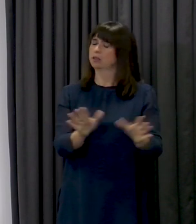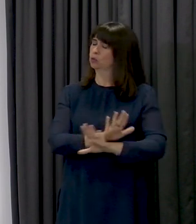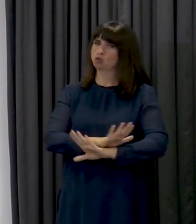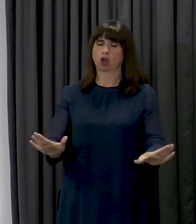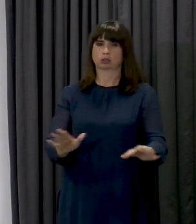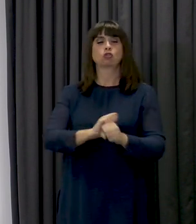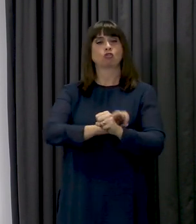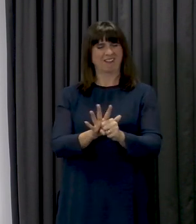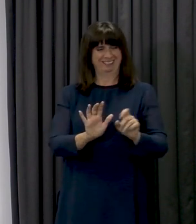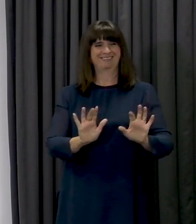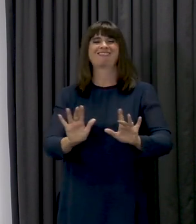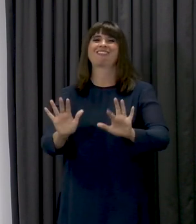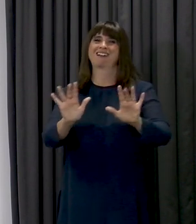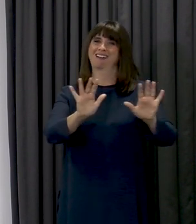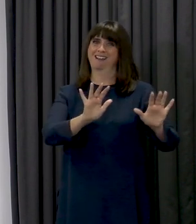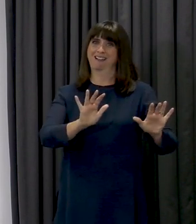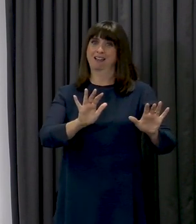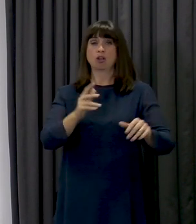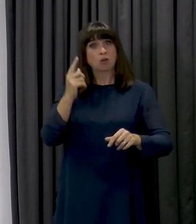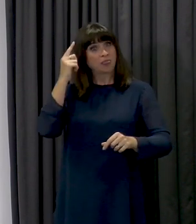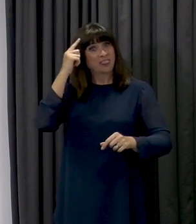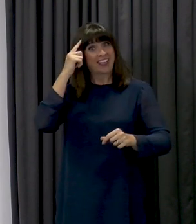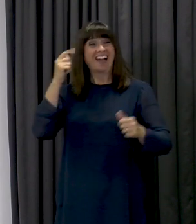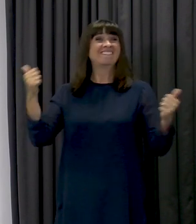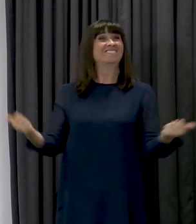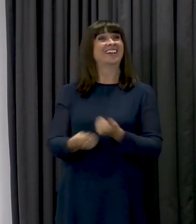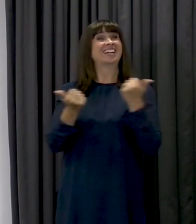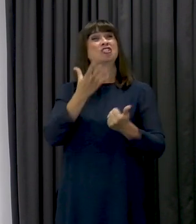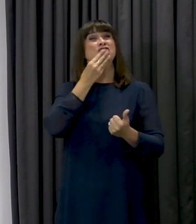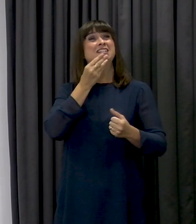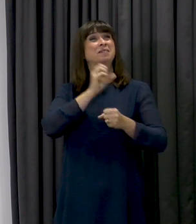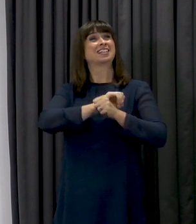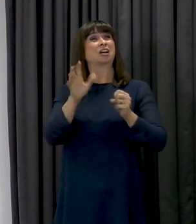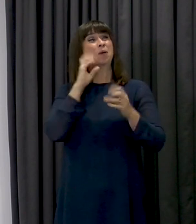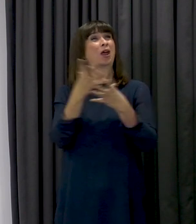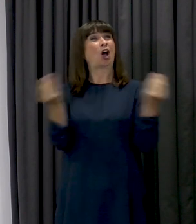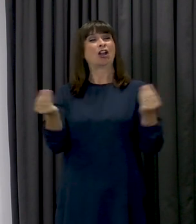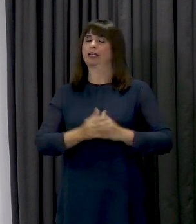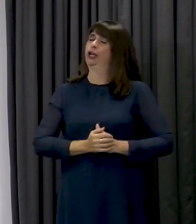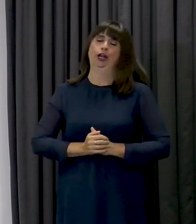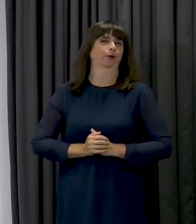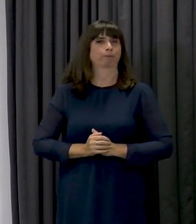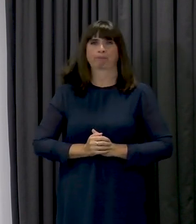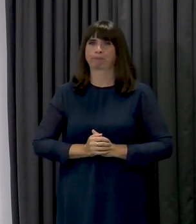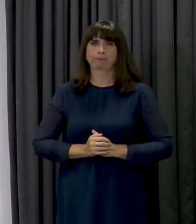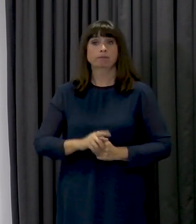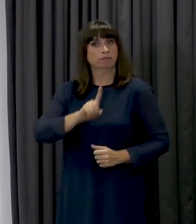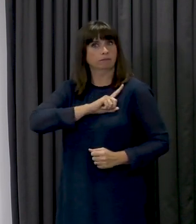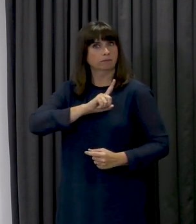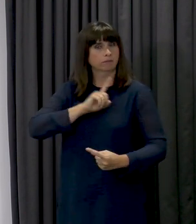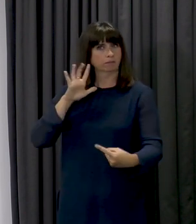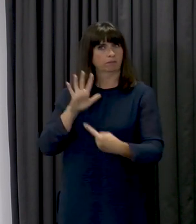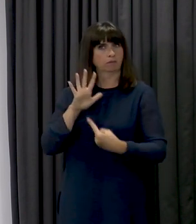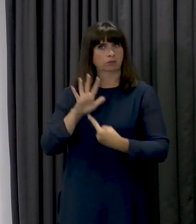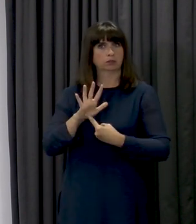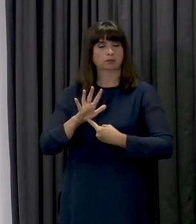away. This pandemic will not be over by Christmas. And that is why it is so important